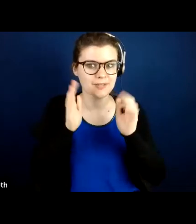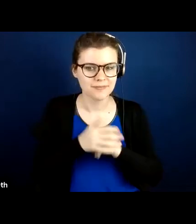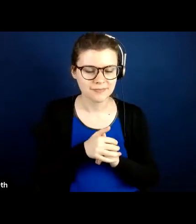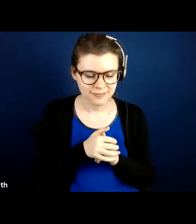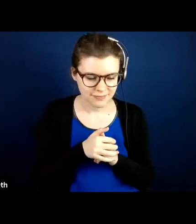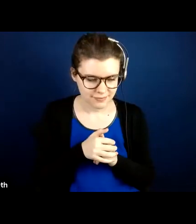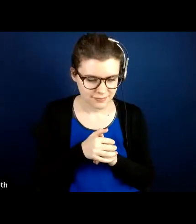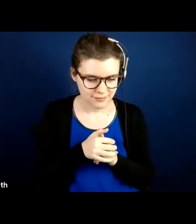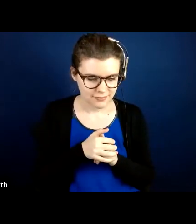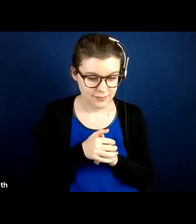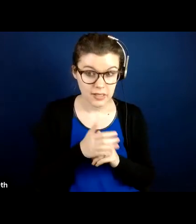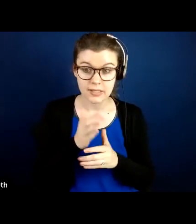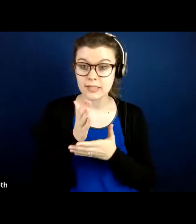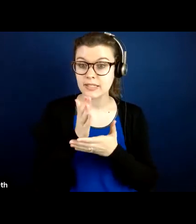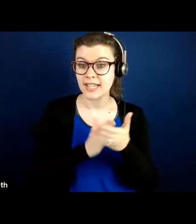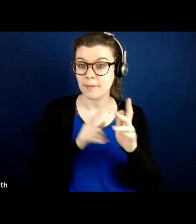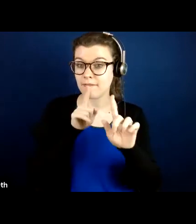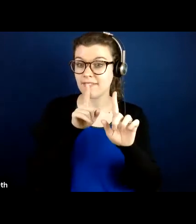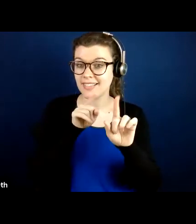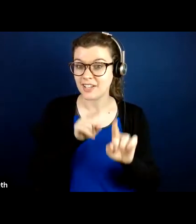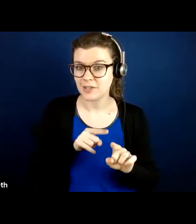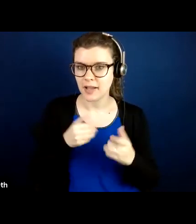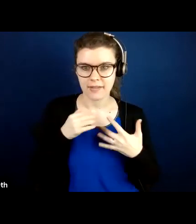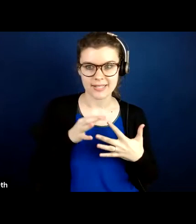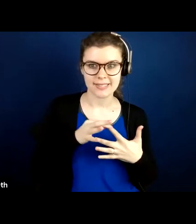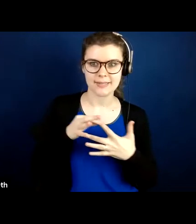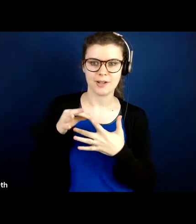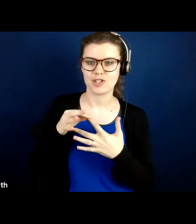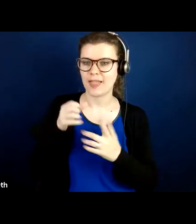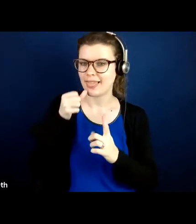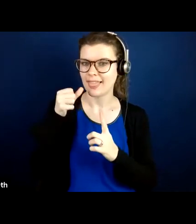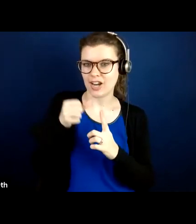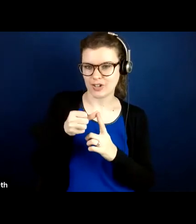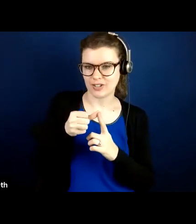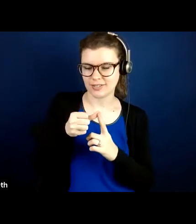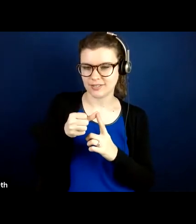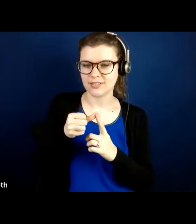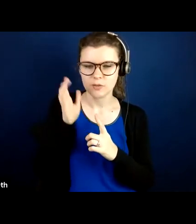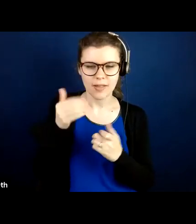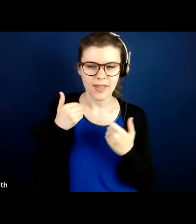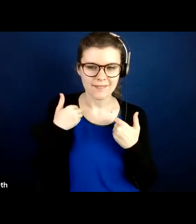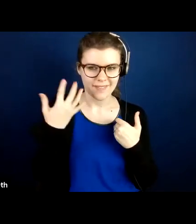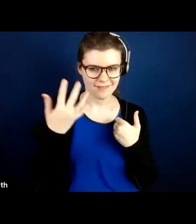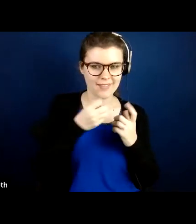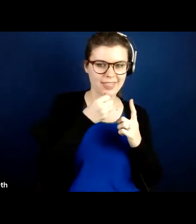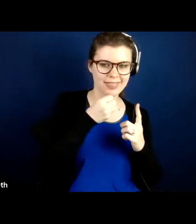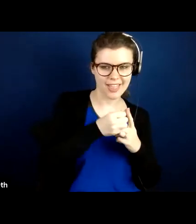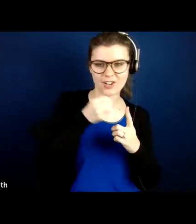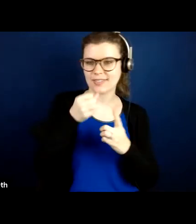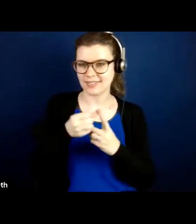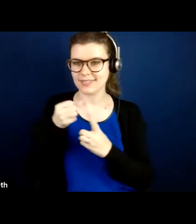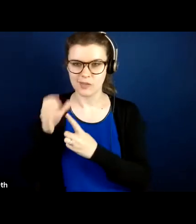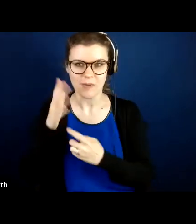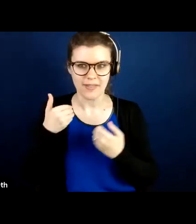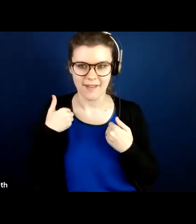our answers have a special letter. You're looking for 5. There will be 5 letters, which